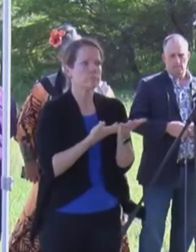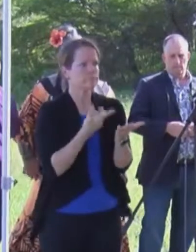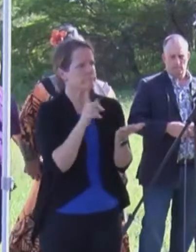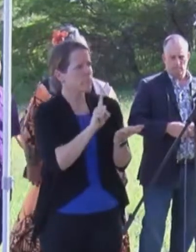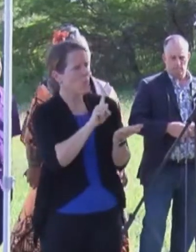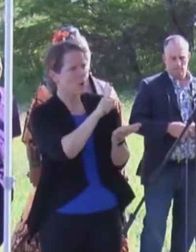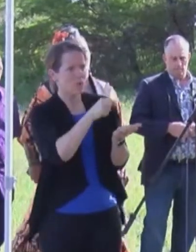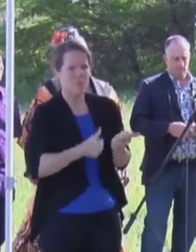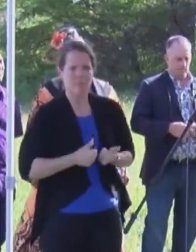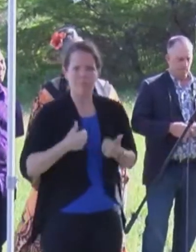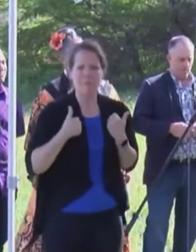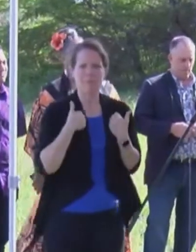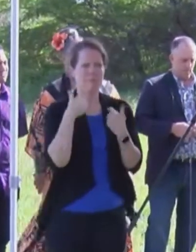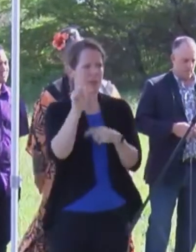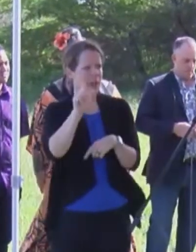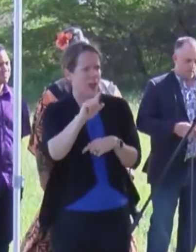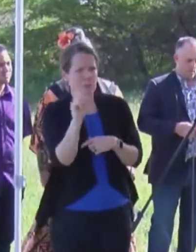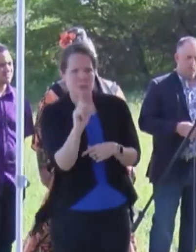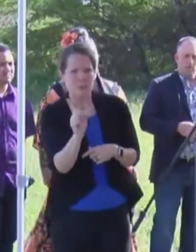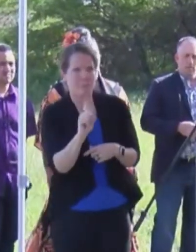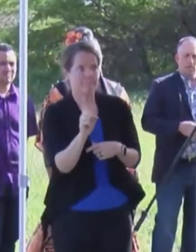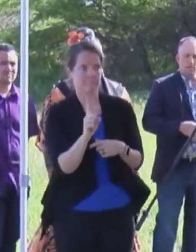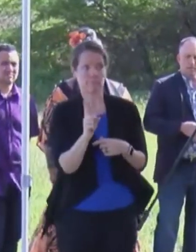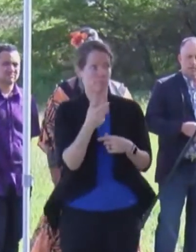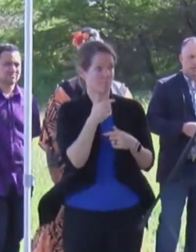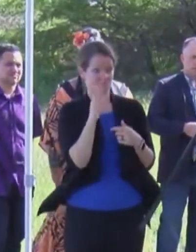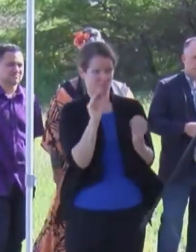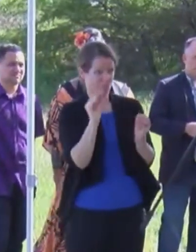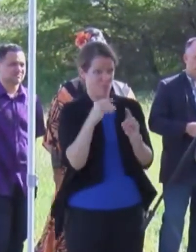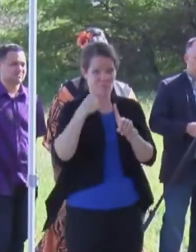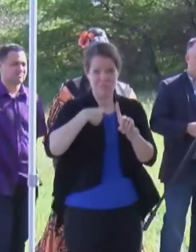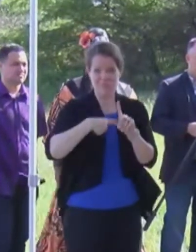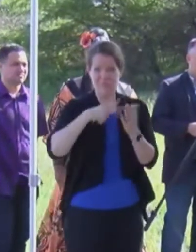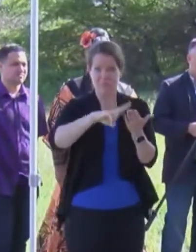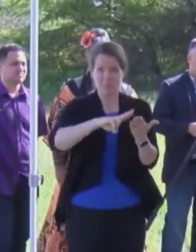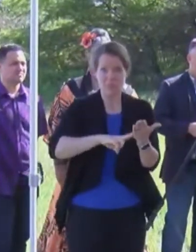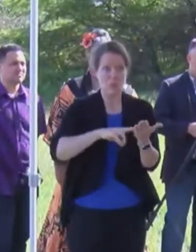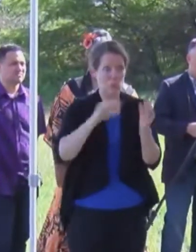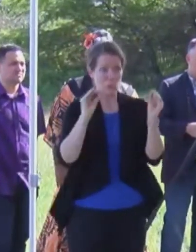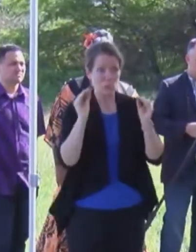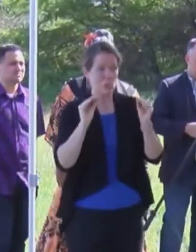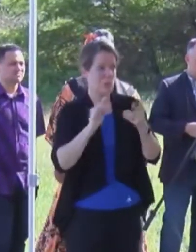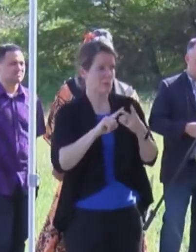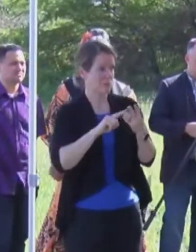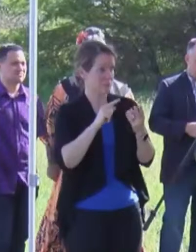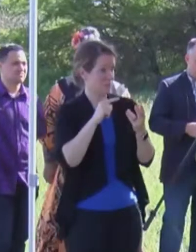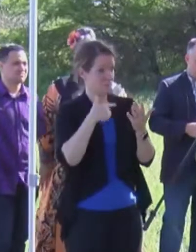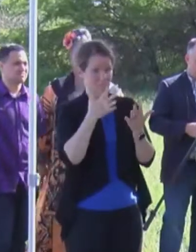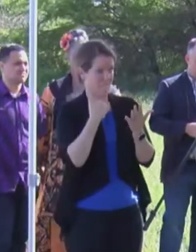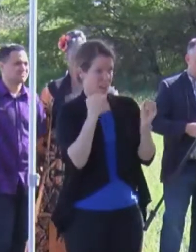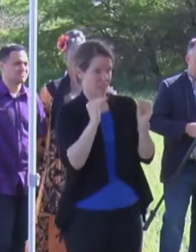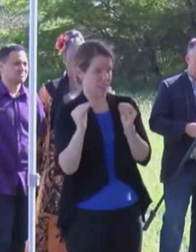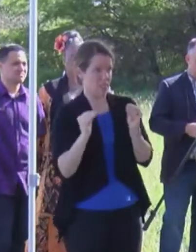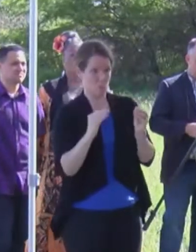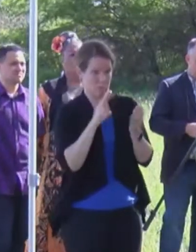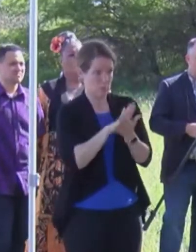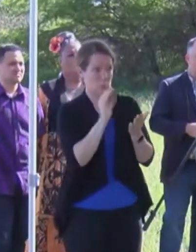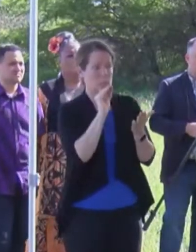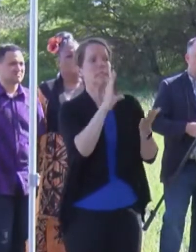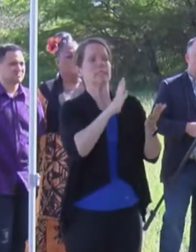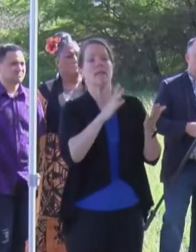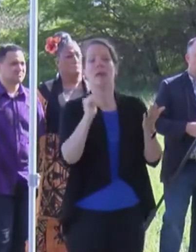their primary dwelling was directly affected by the disaster is under 15 households, and they are all being connected